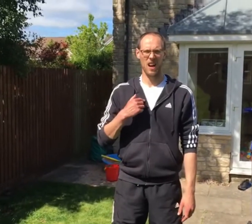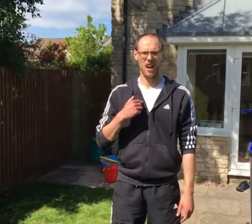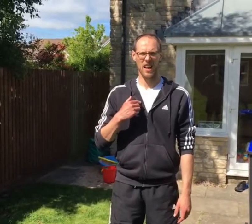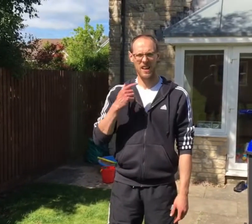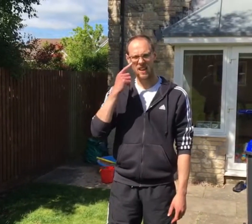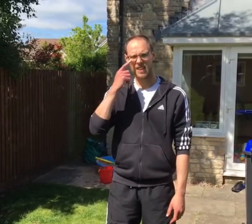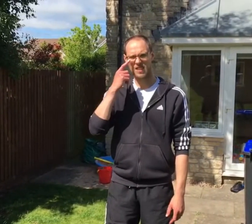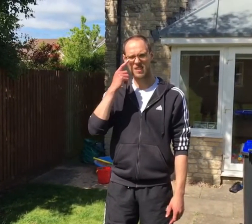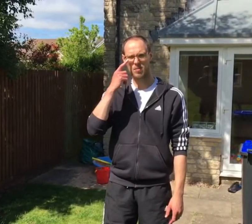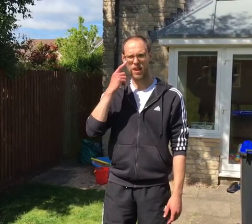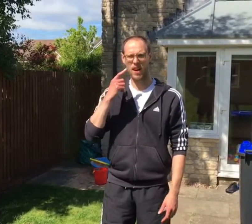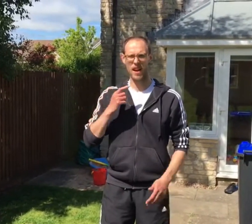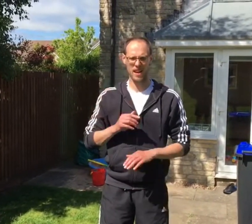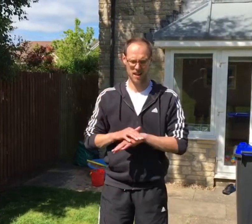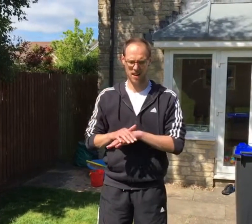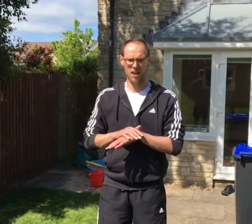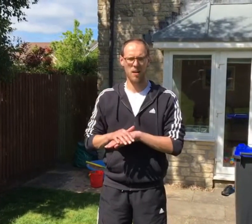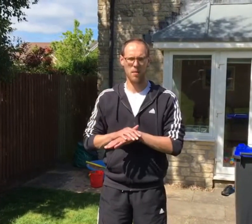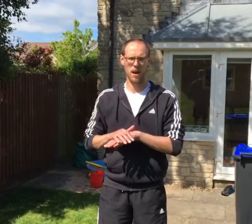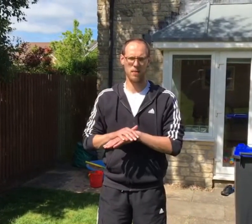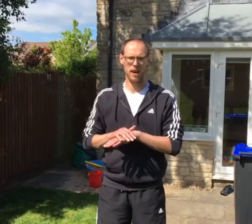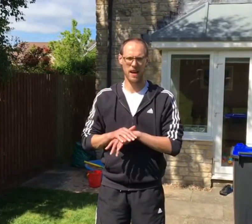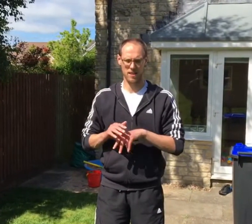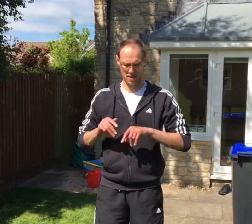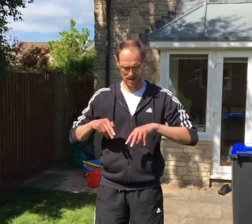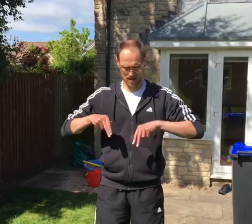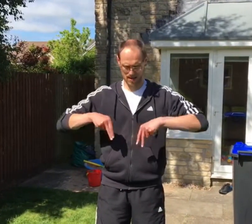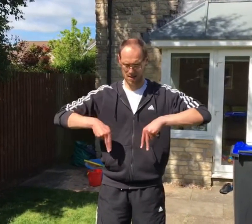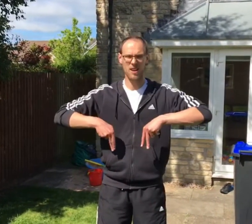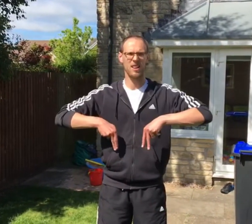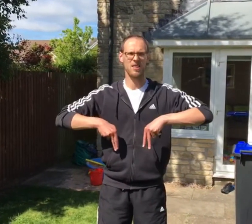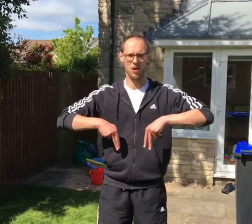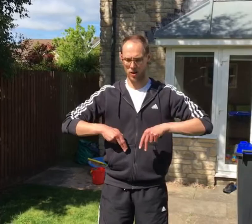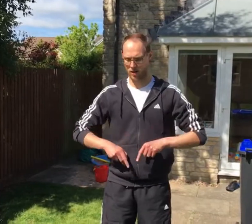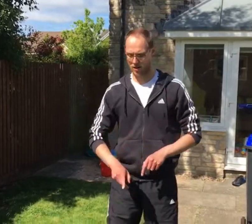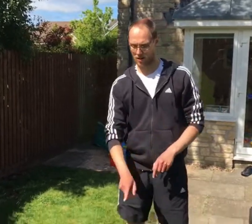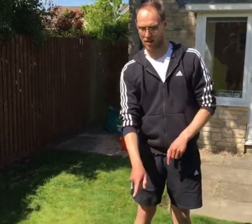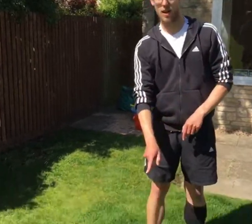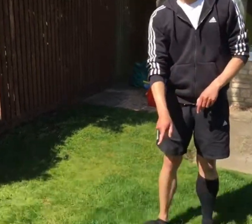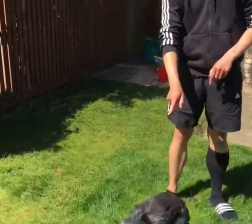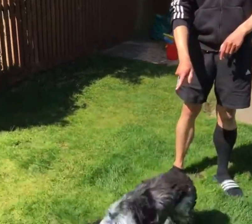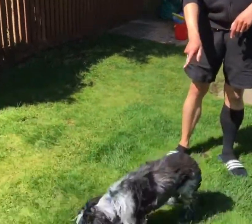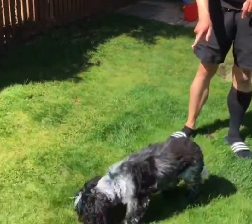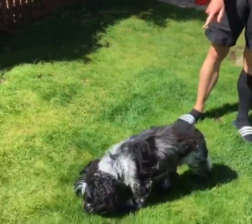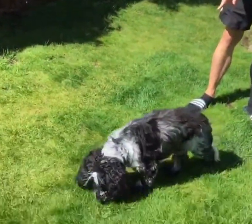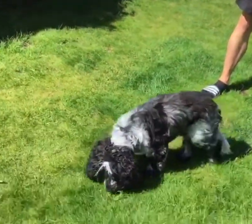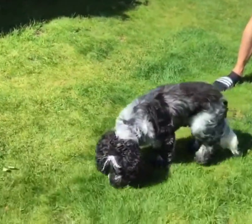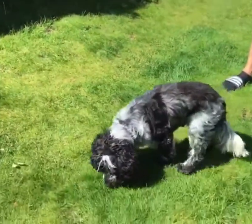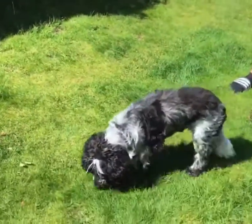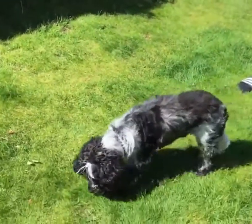I spy my pet dog, Arthur.